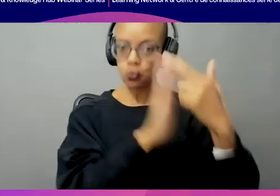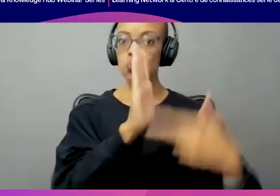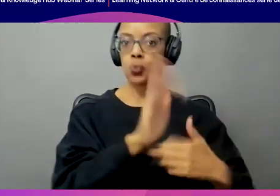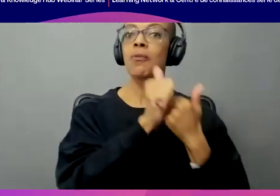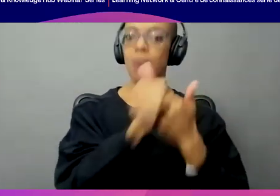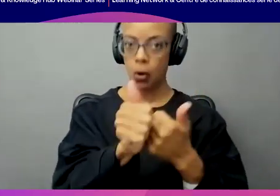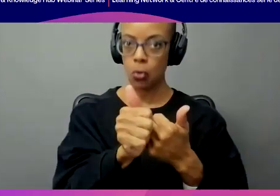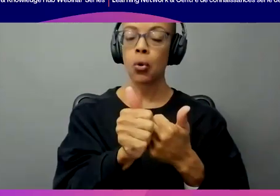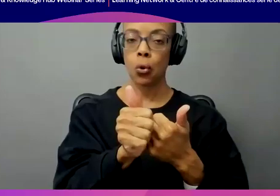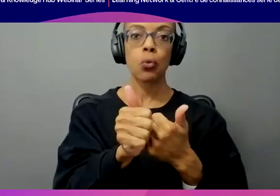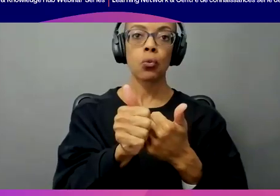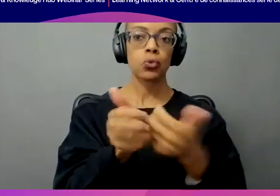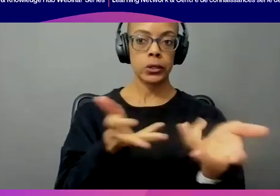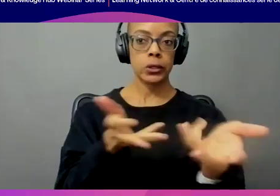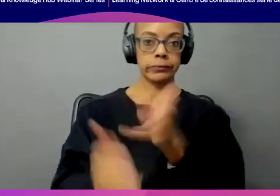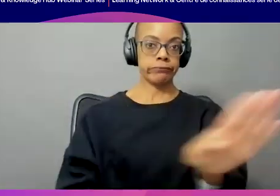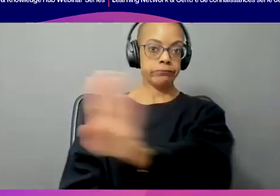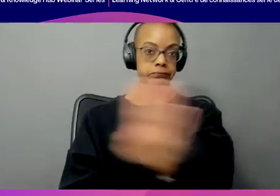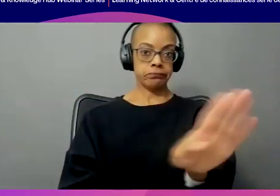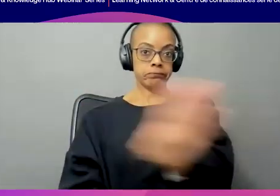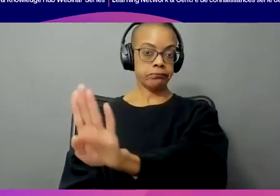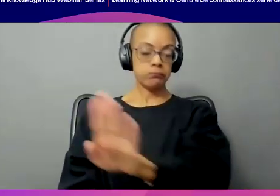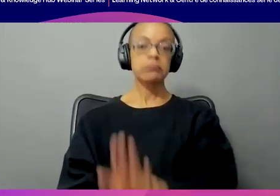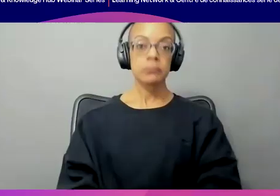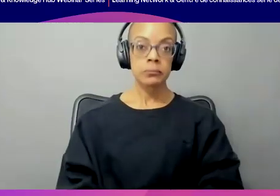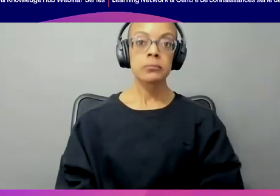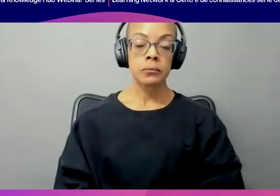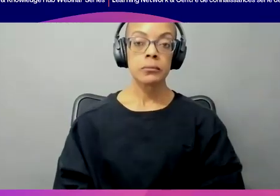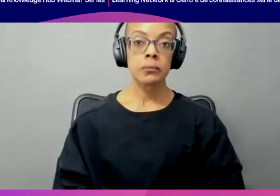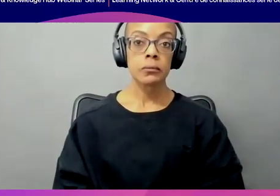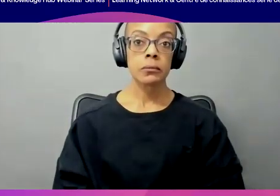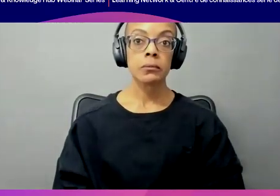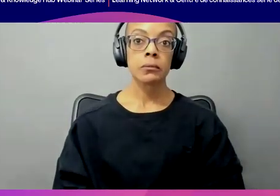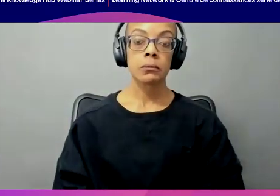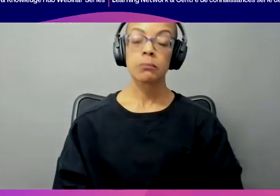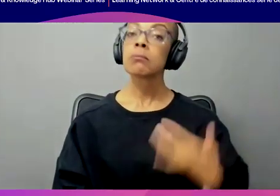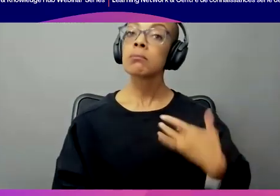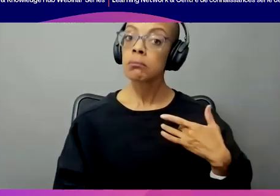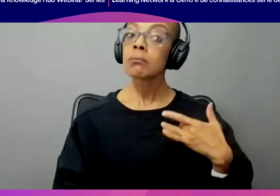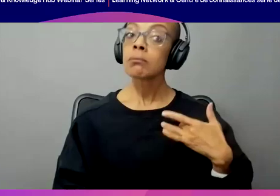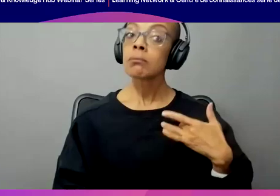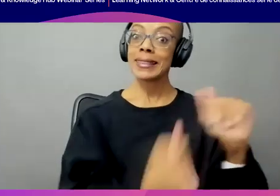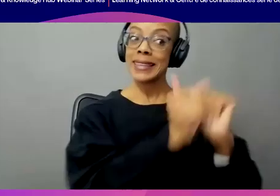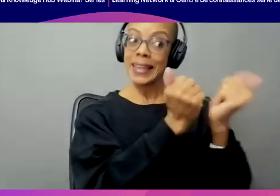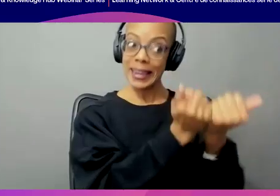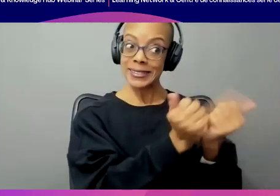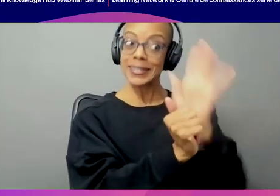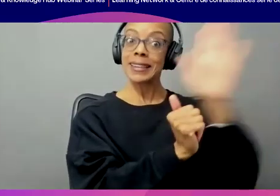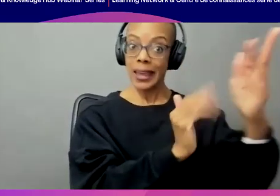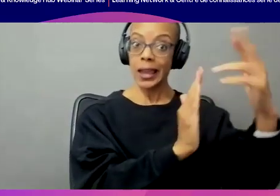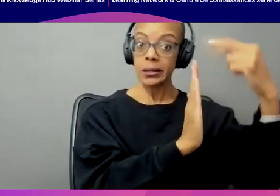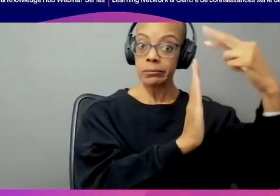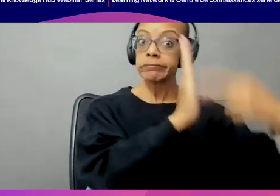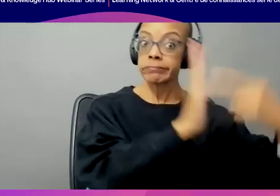with those. And often those protocols that the agencies had were kind of